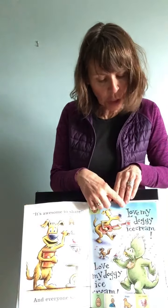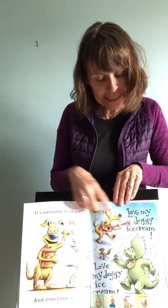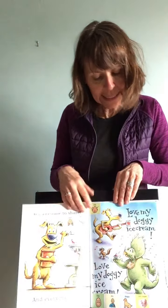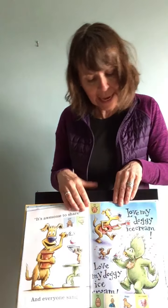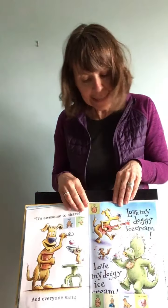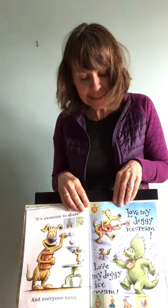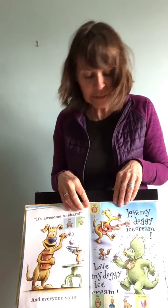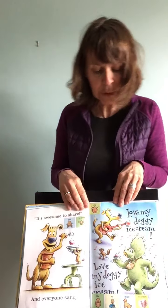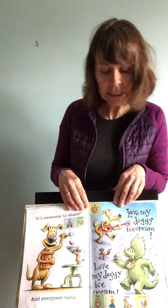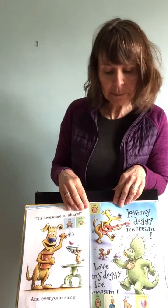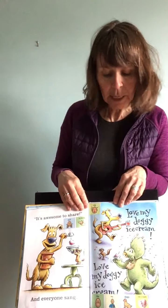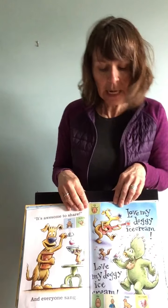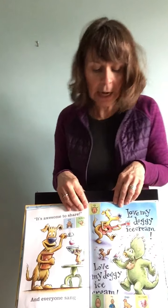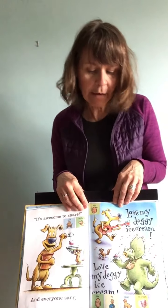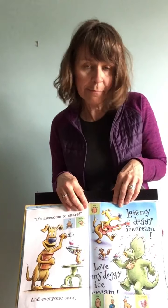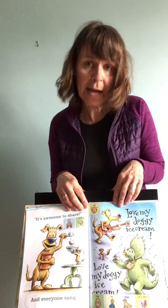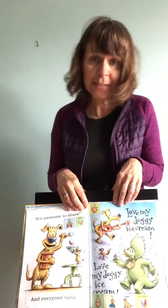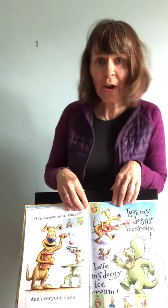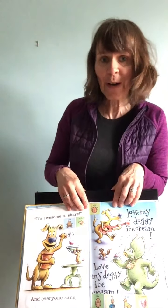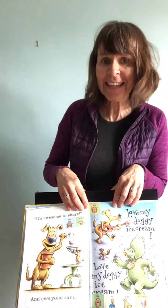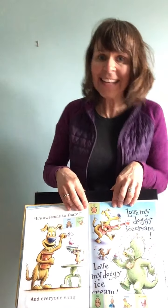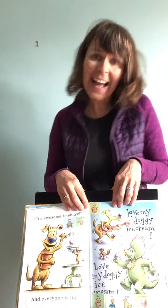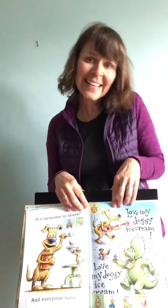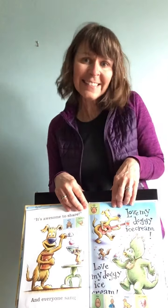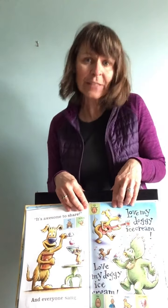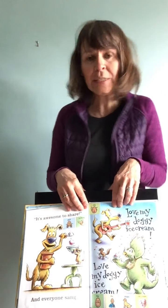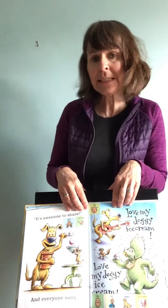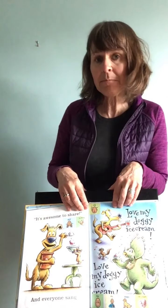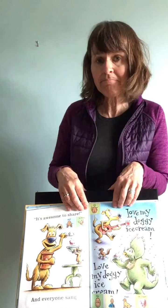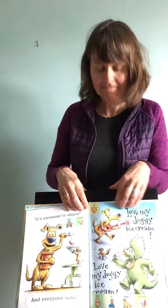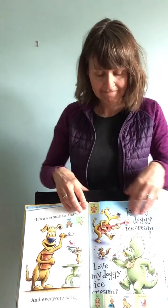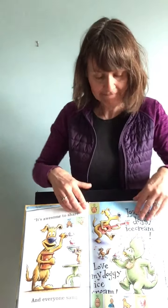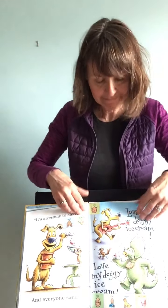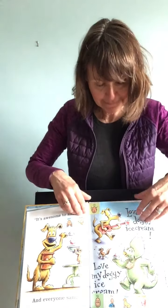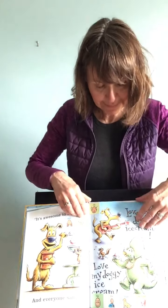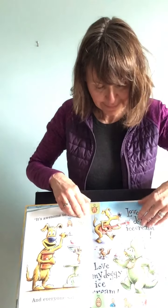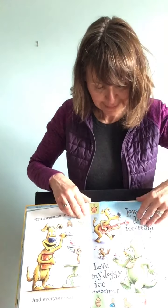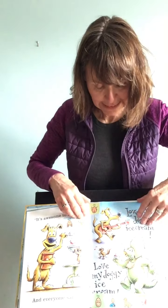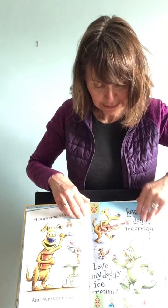doggy ice cream. Love my doggy ice cream.